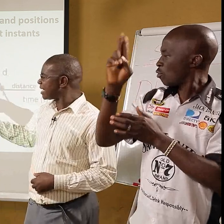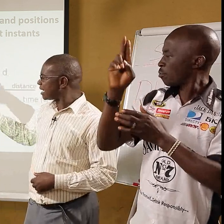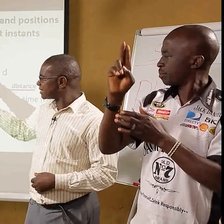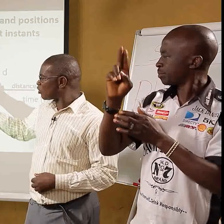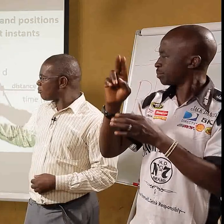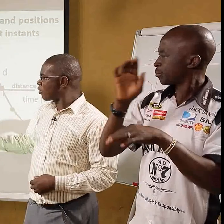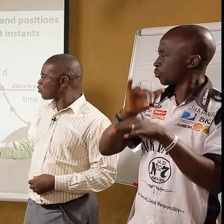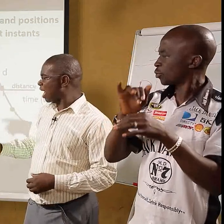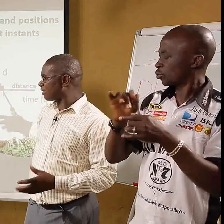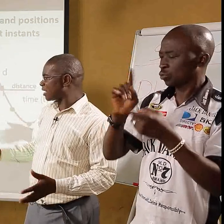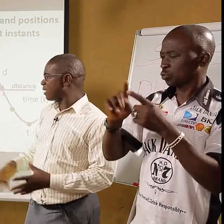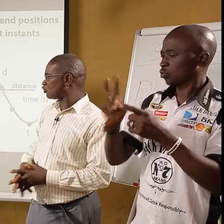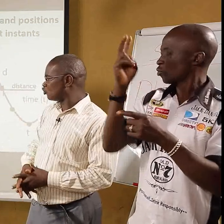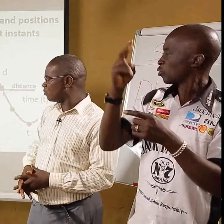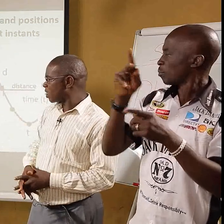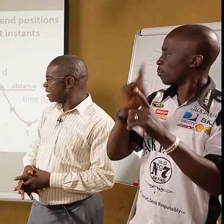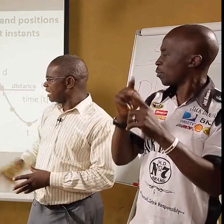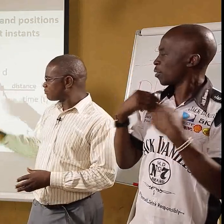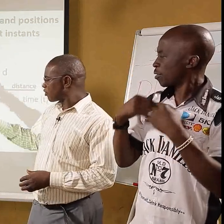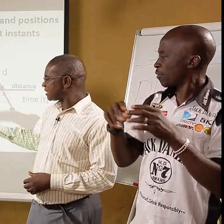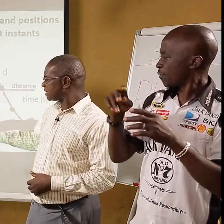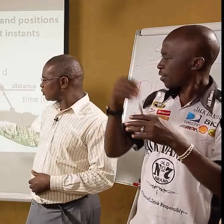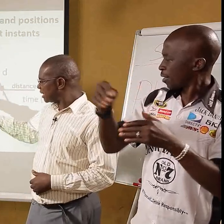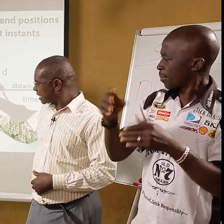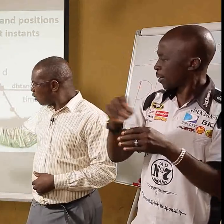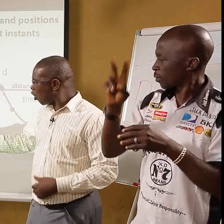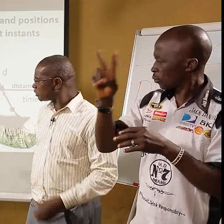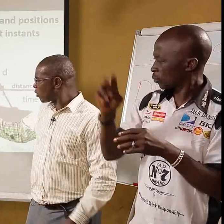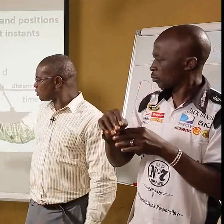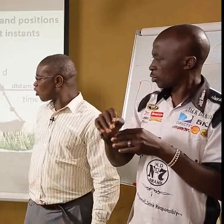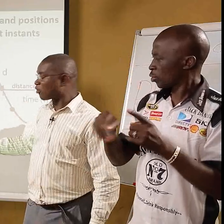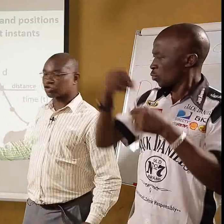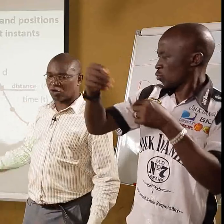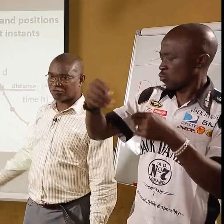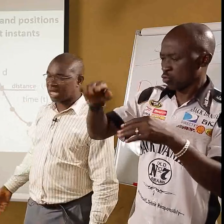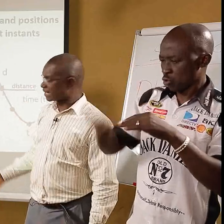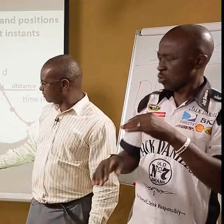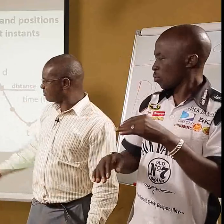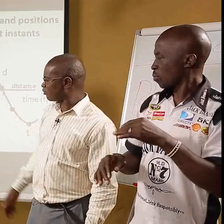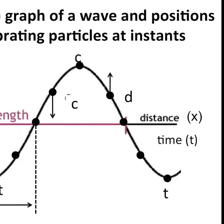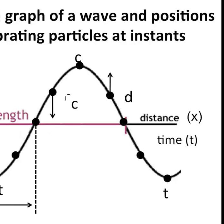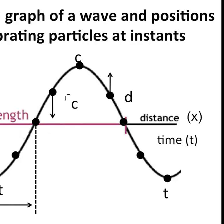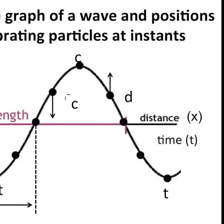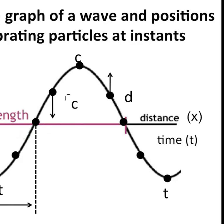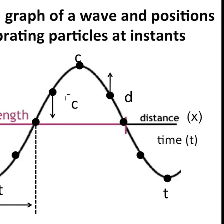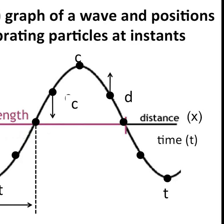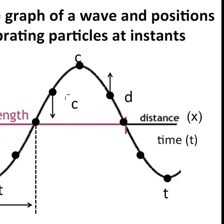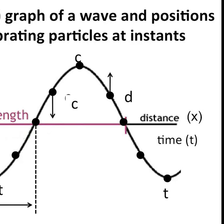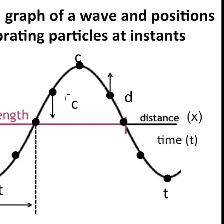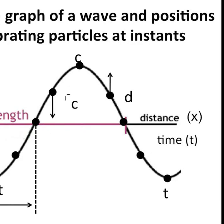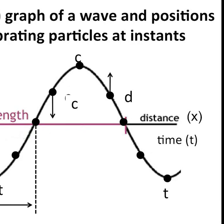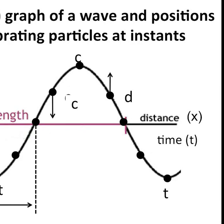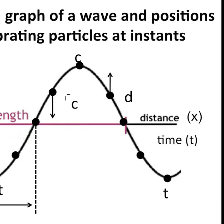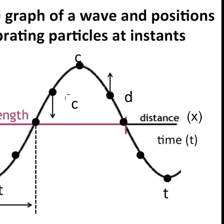it again, at the second point, you have lambda by 2. It progresses to the downward, where we talk of trough, as explained before now, is